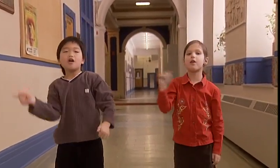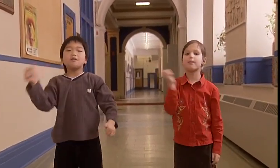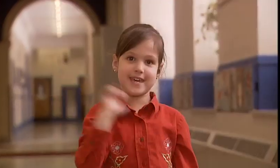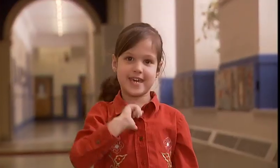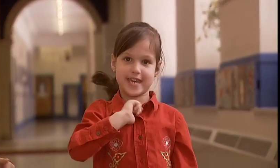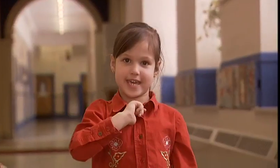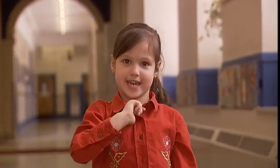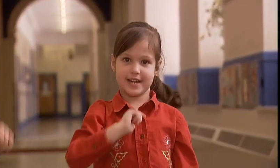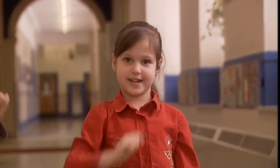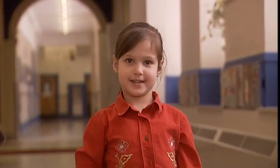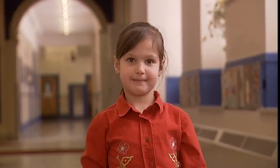me.